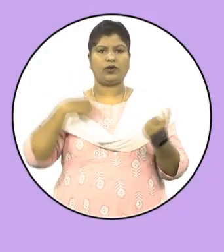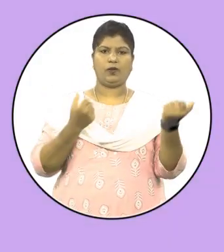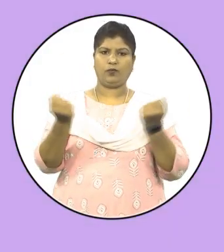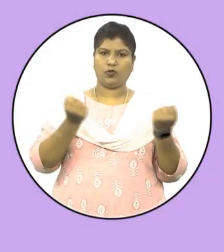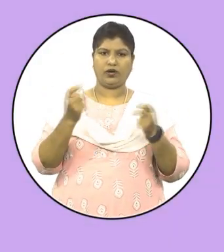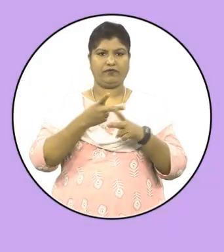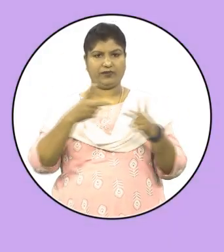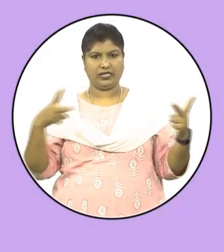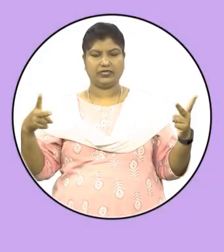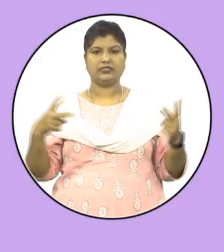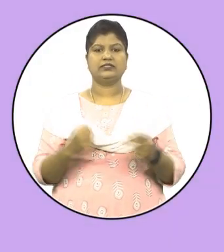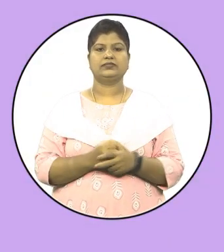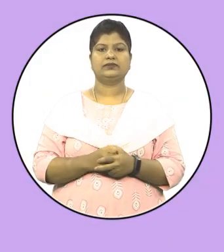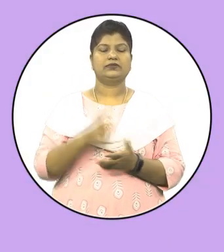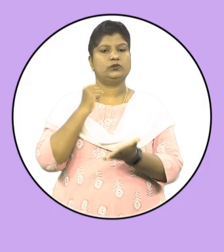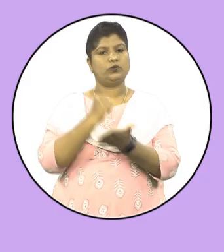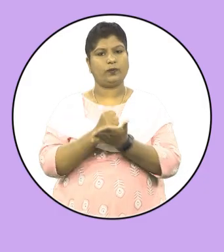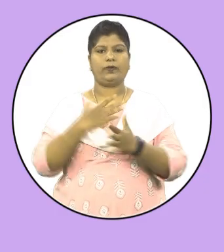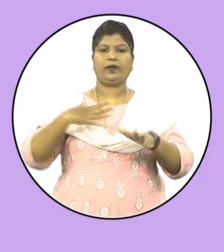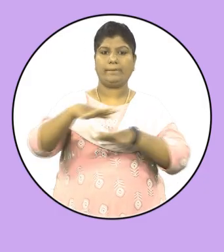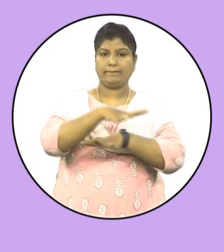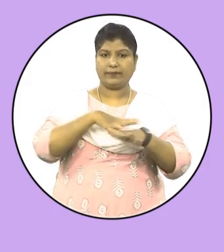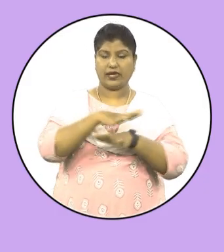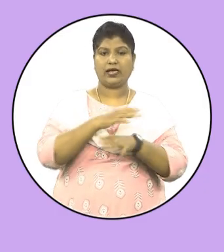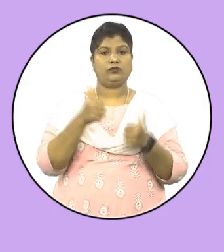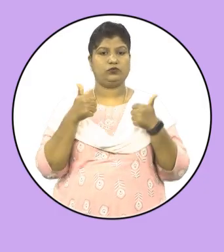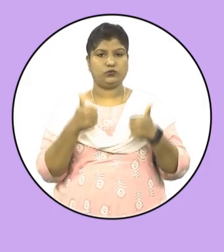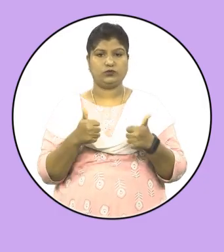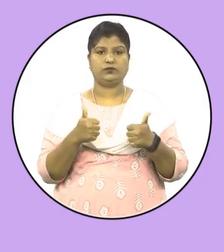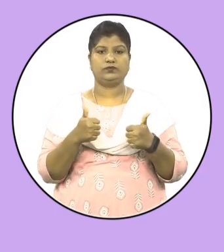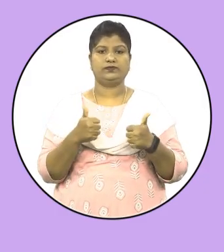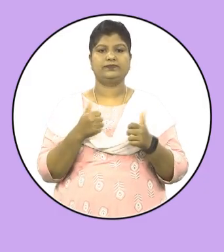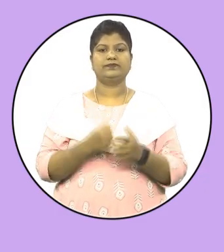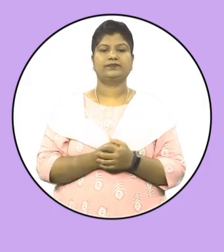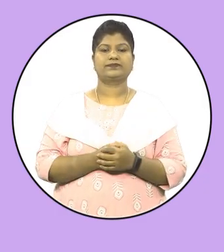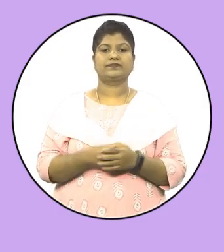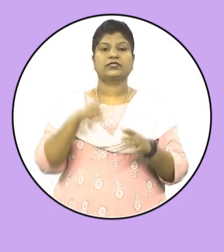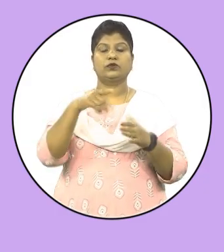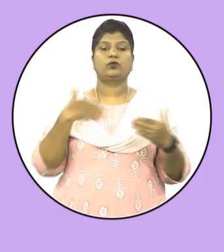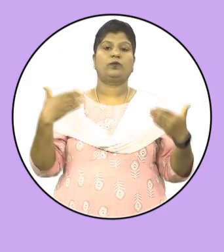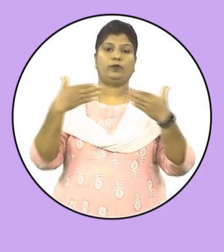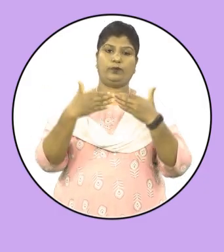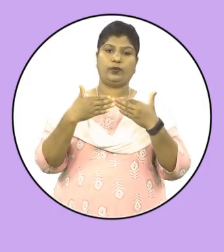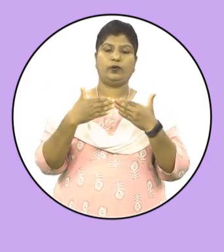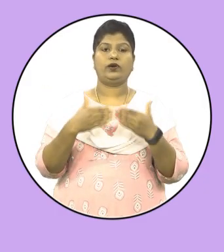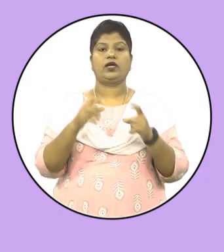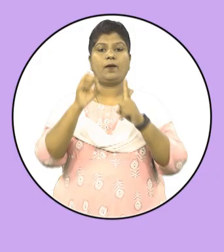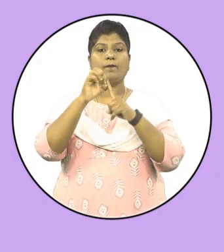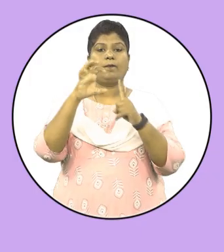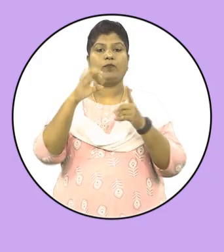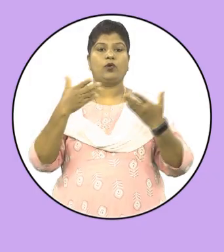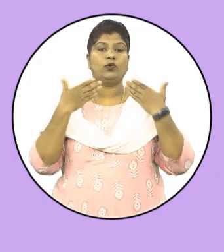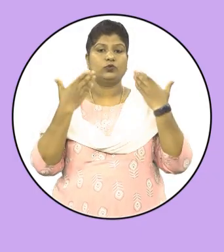Vehicles should be maintained properly to meet with pollution norms.